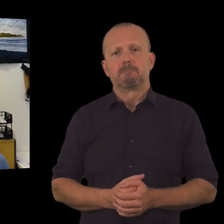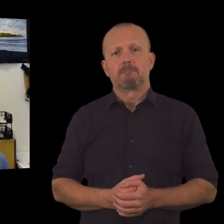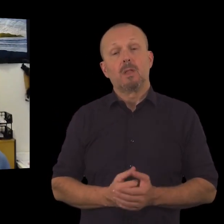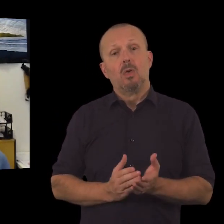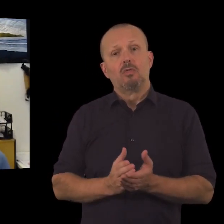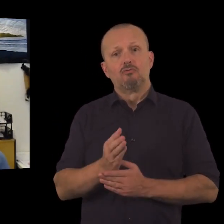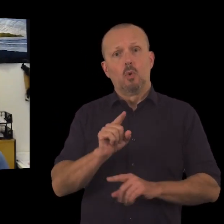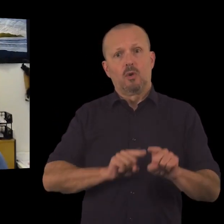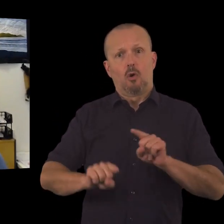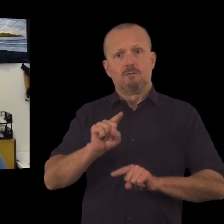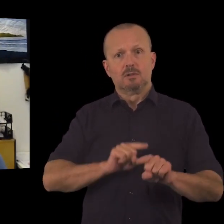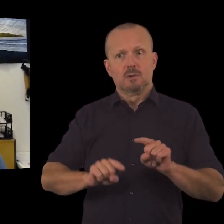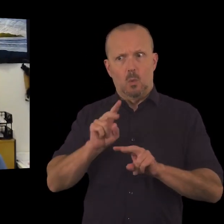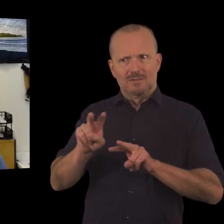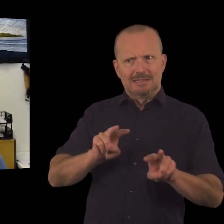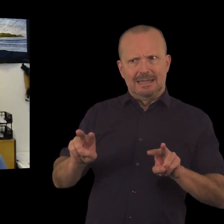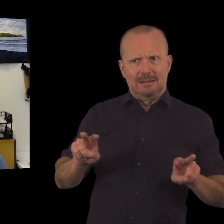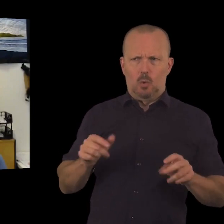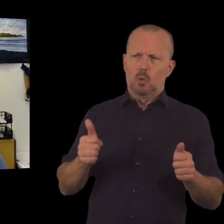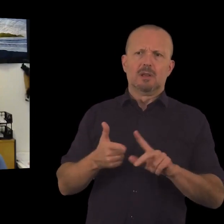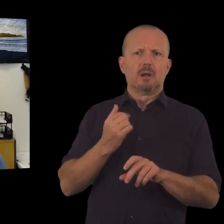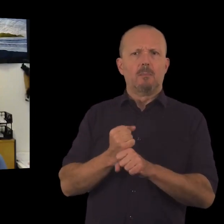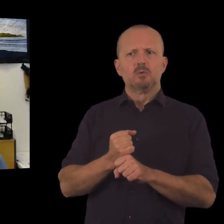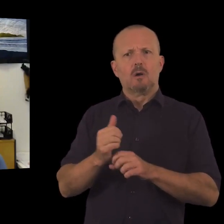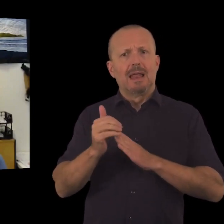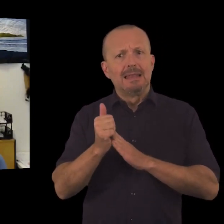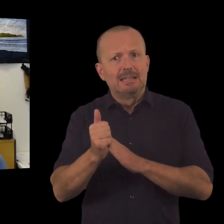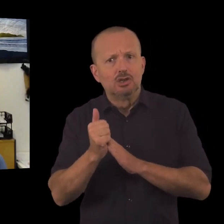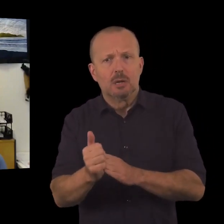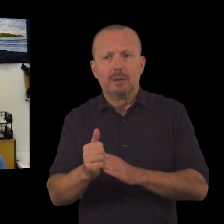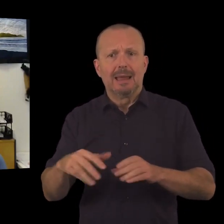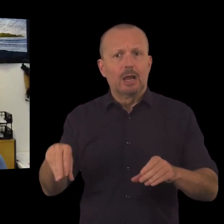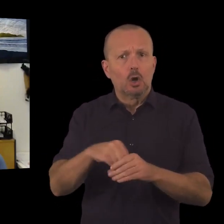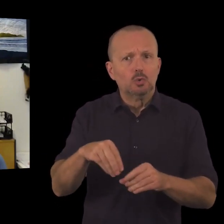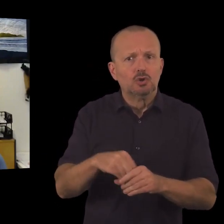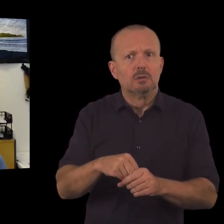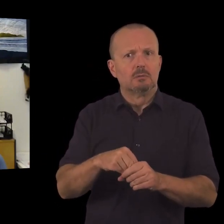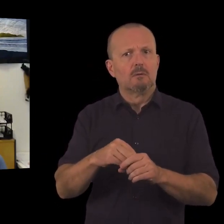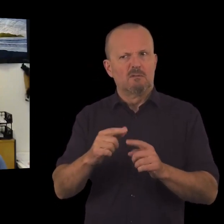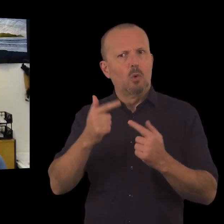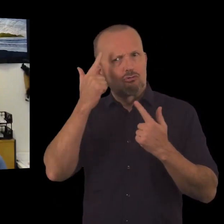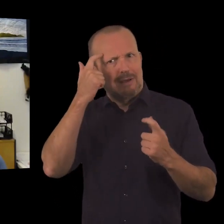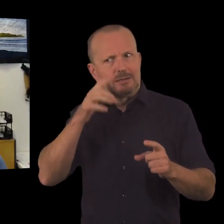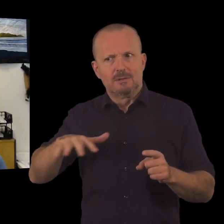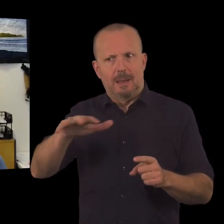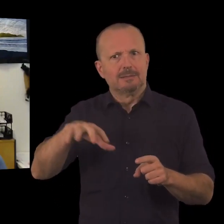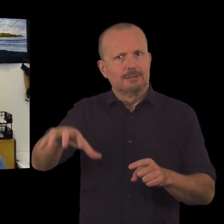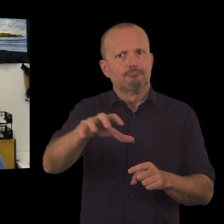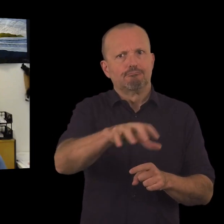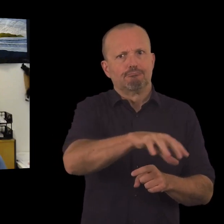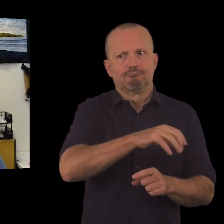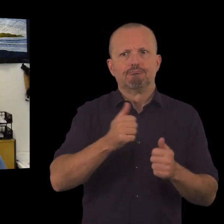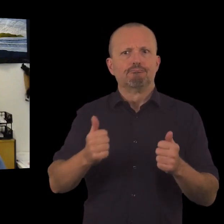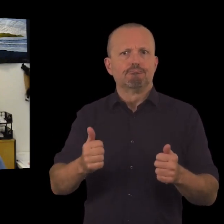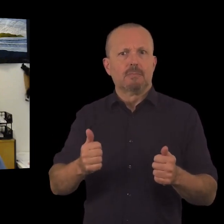the conference, we've learned from examples of leadership and inclusion of artists from creative spaces,